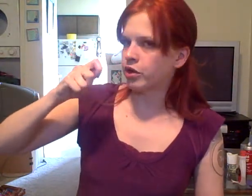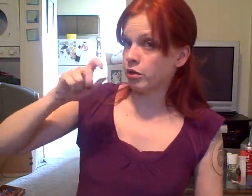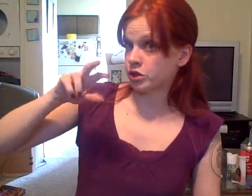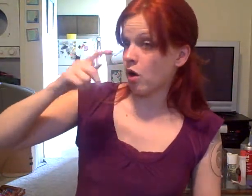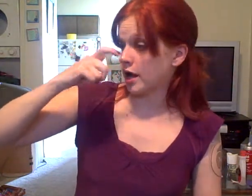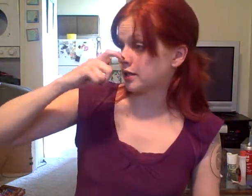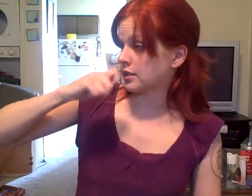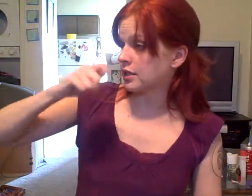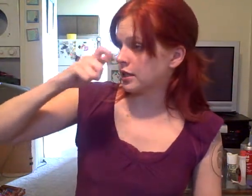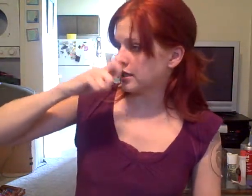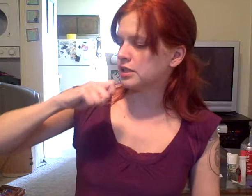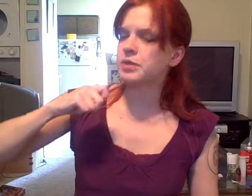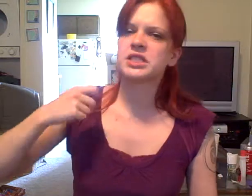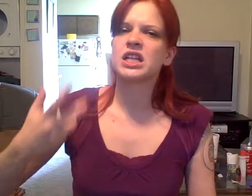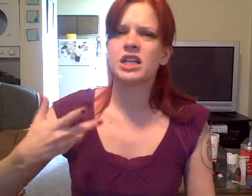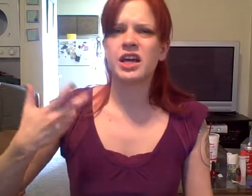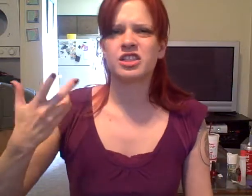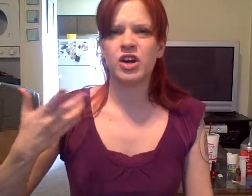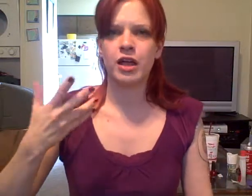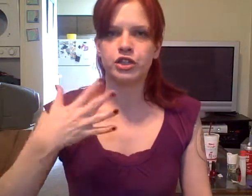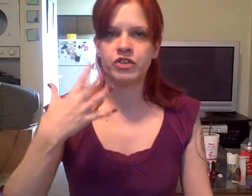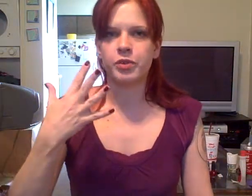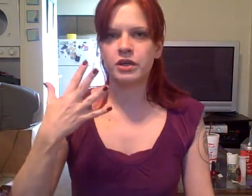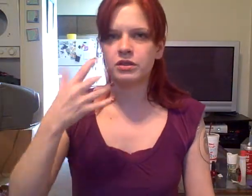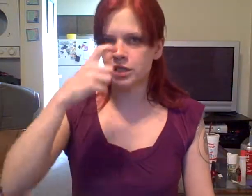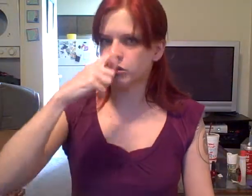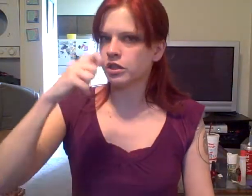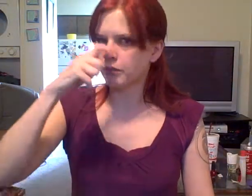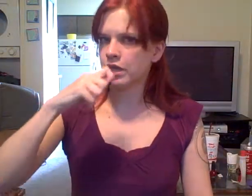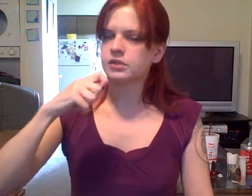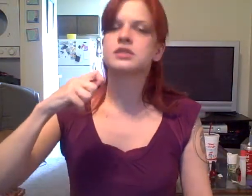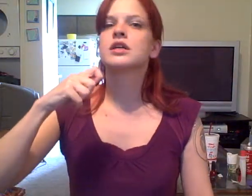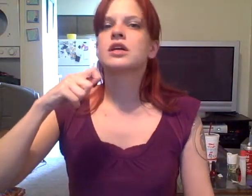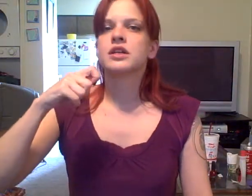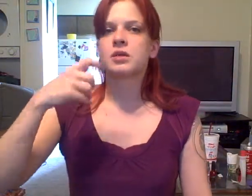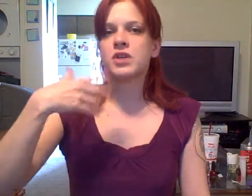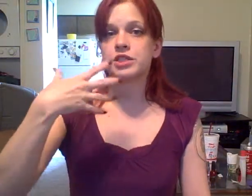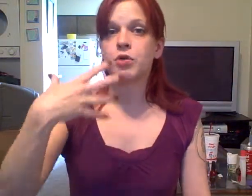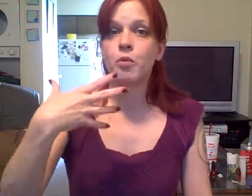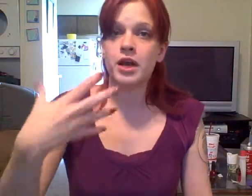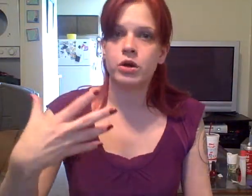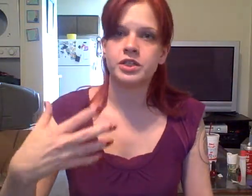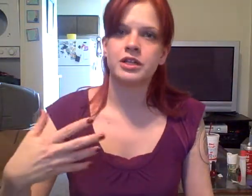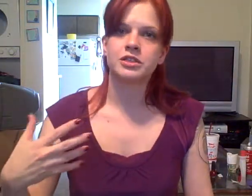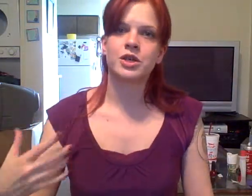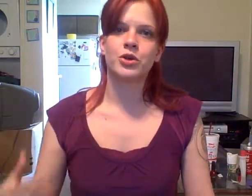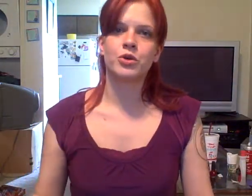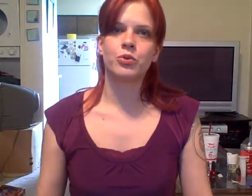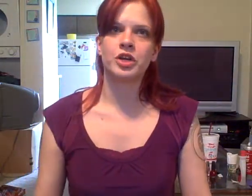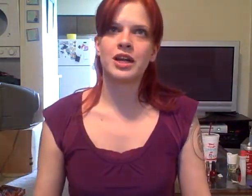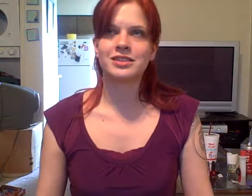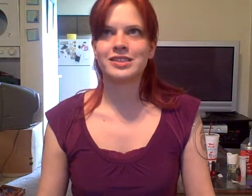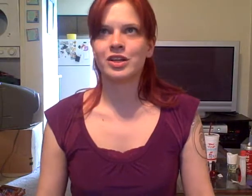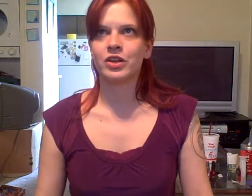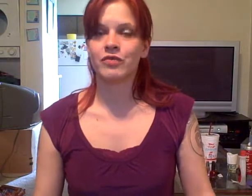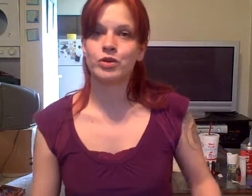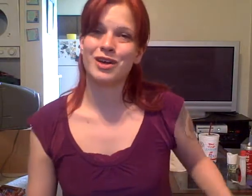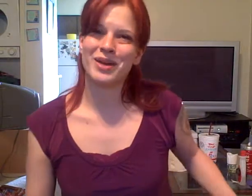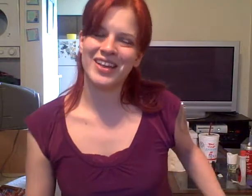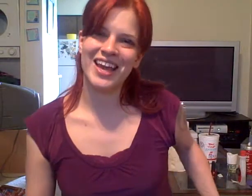nose twice. This means a Kleenex or a handkerchief, but it literally means something to blow my nose in. So you wouldn't necessarily, if you're talking about like hanky